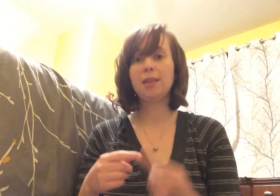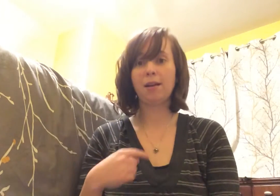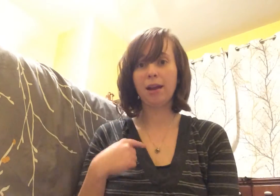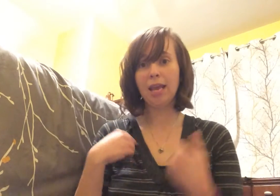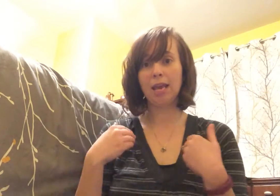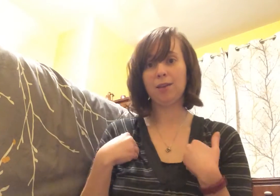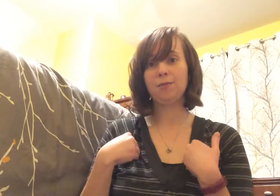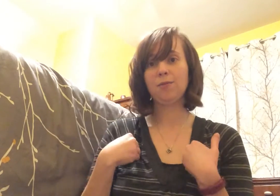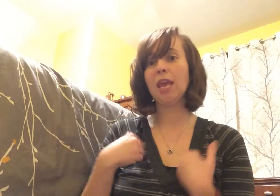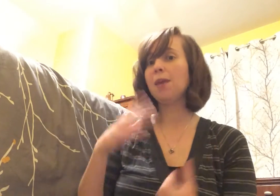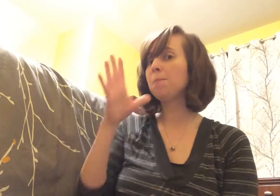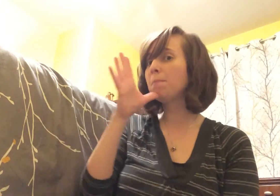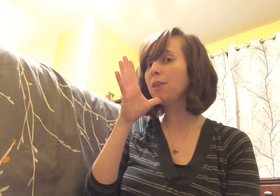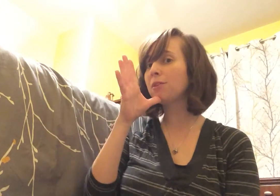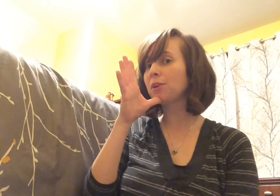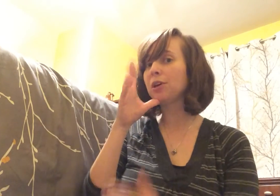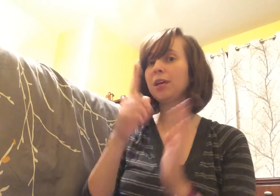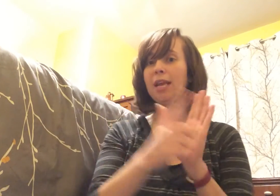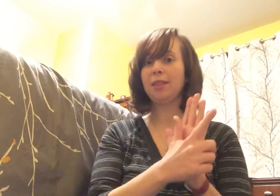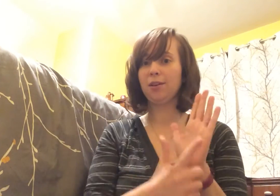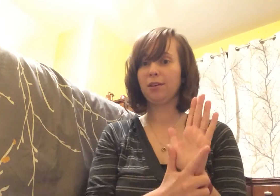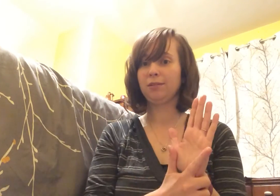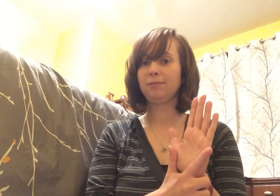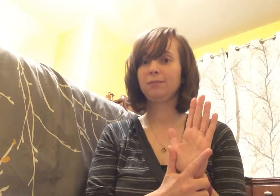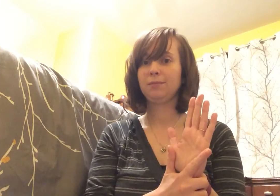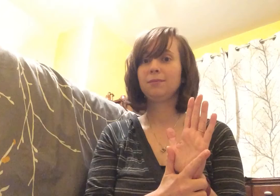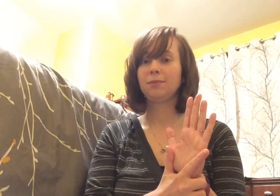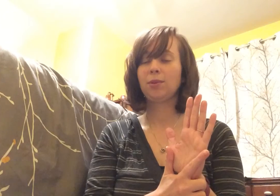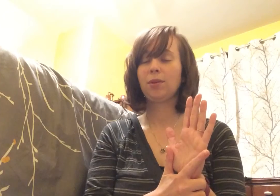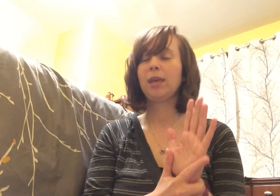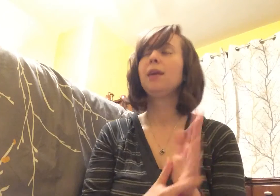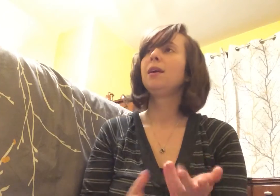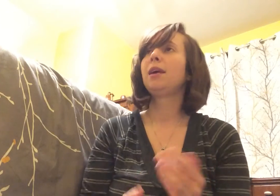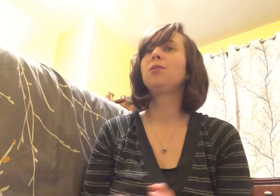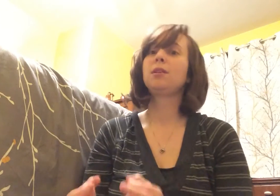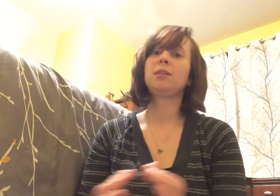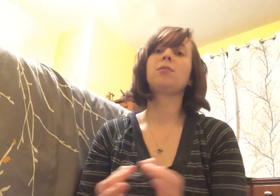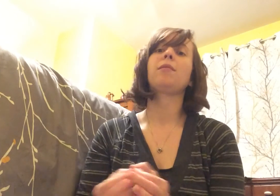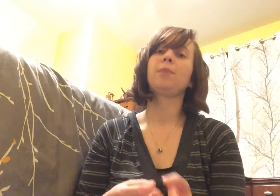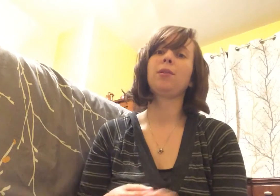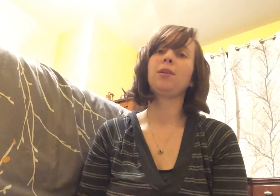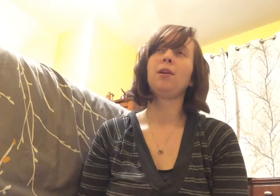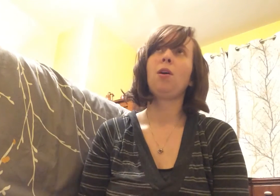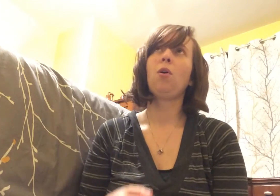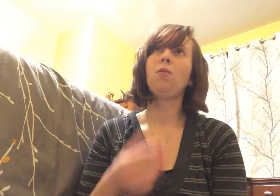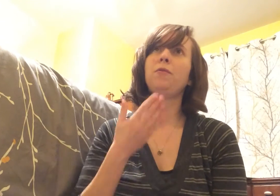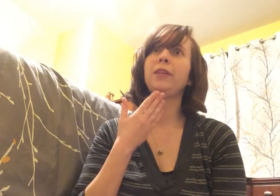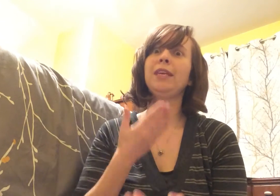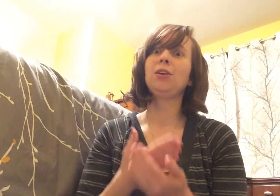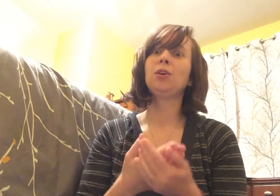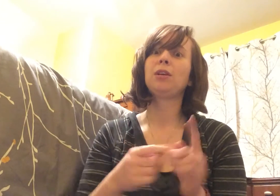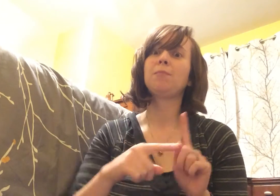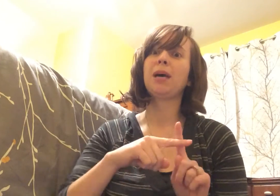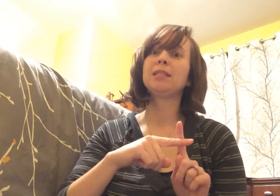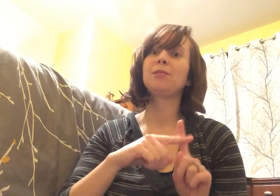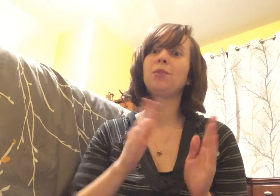I have a mother-in-law. Okay, and you can describe about her, hopefully in good and positive